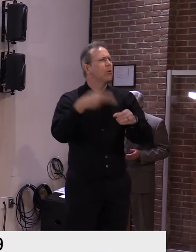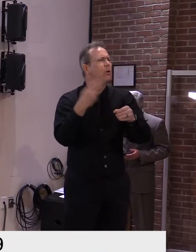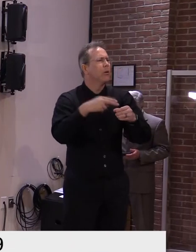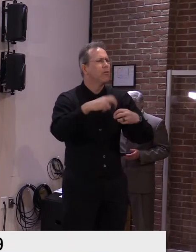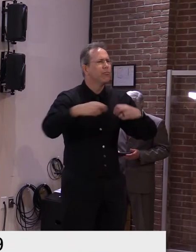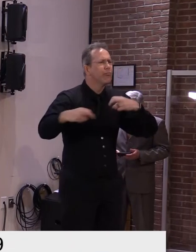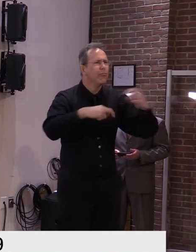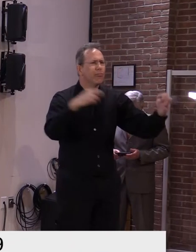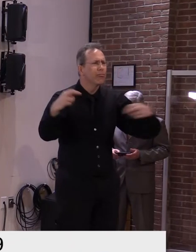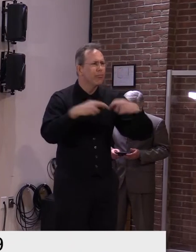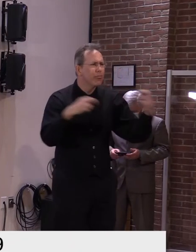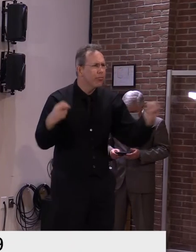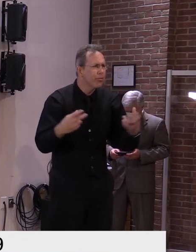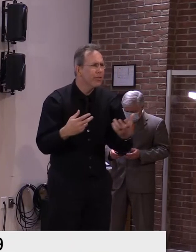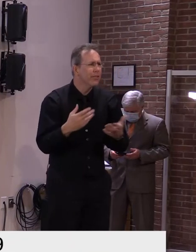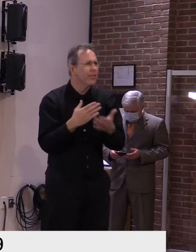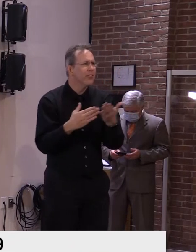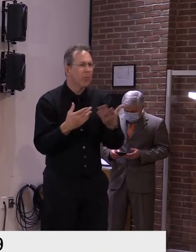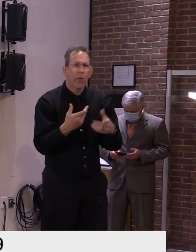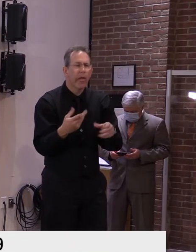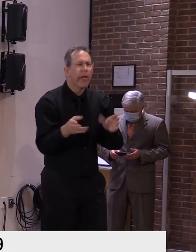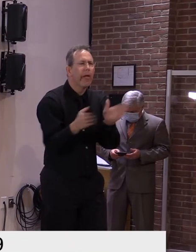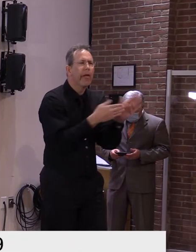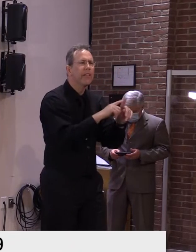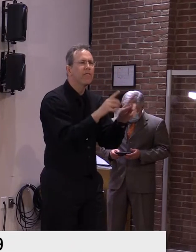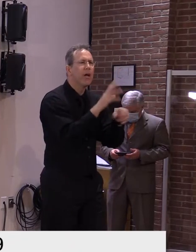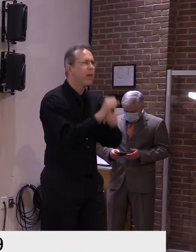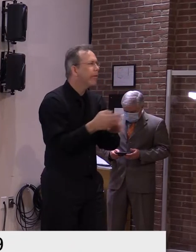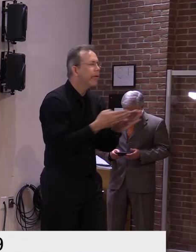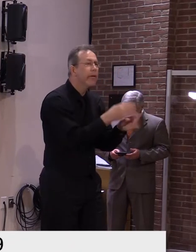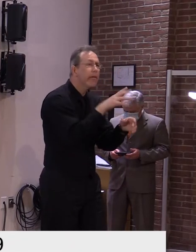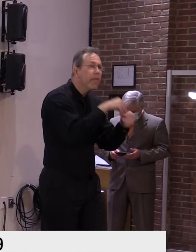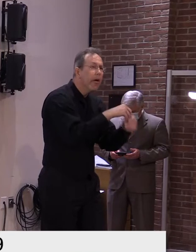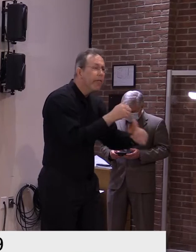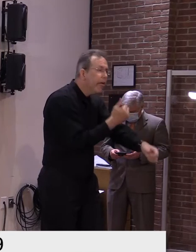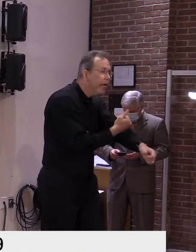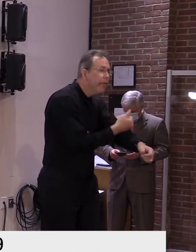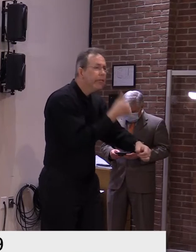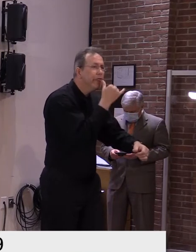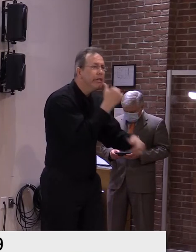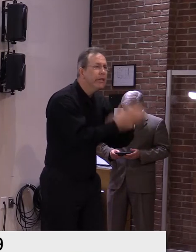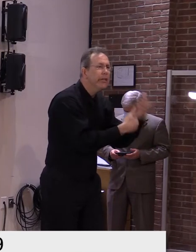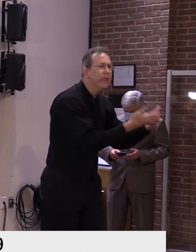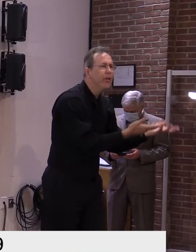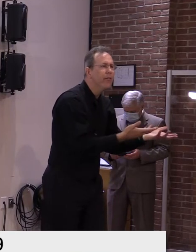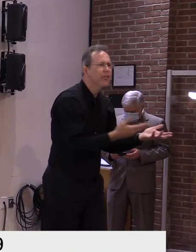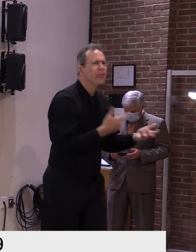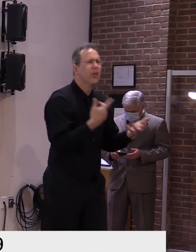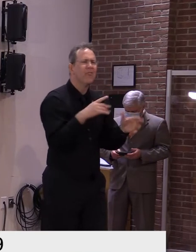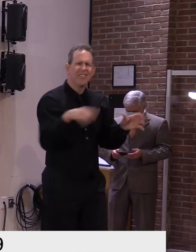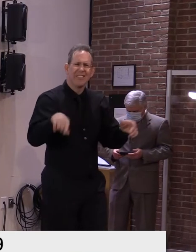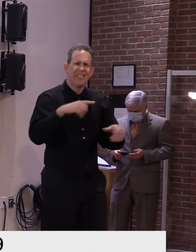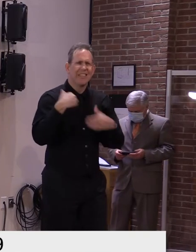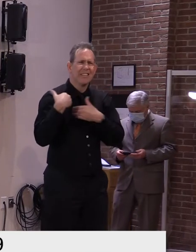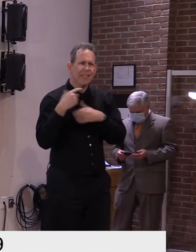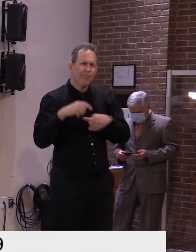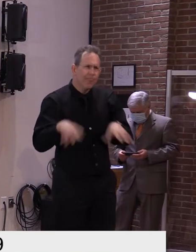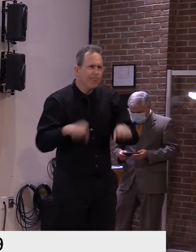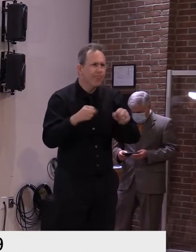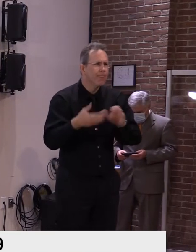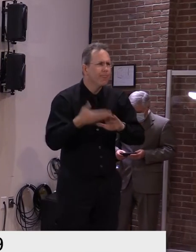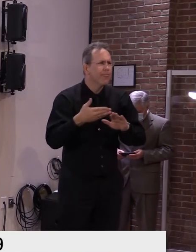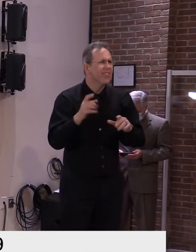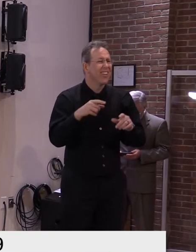rules. This is somewhat beyond their control of the student athletes. I think everybody understands it's an arbitrary rule. And